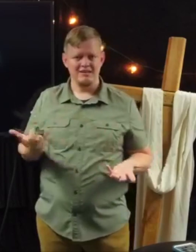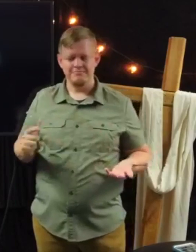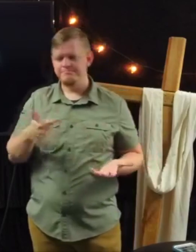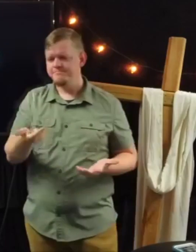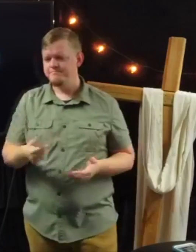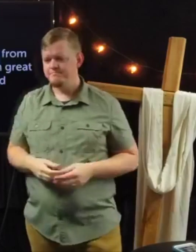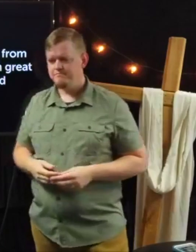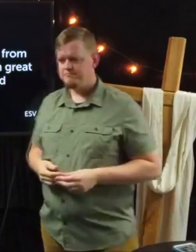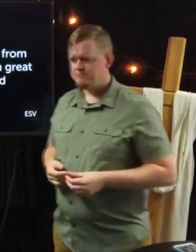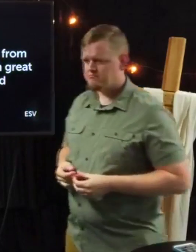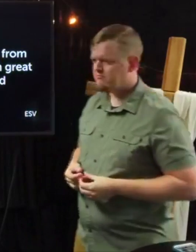And there was fear in that unknown.